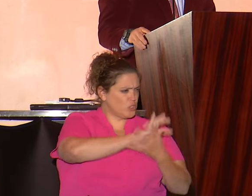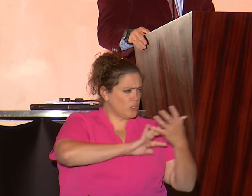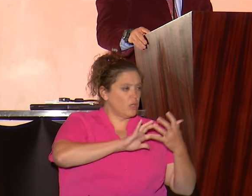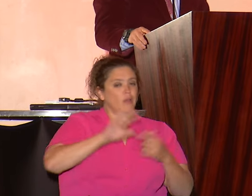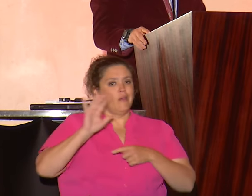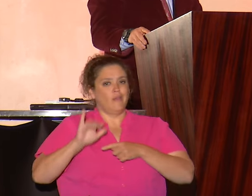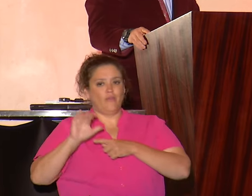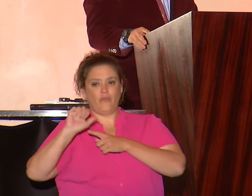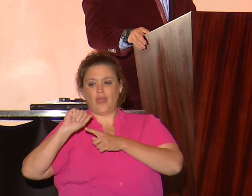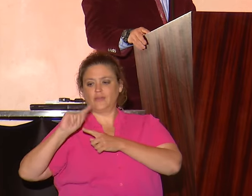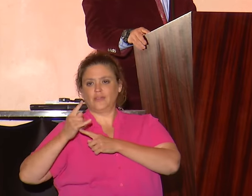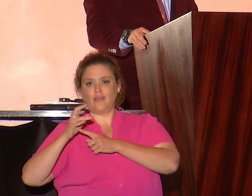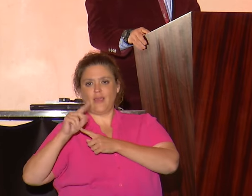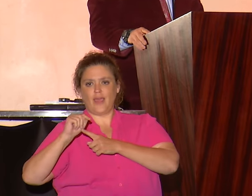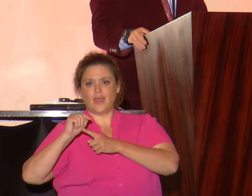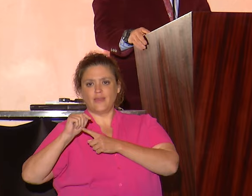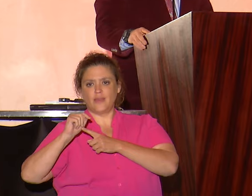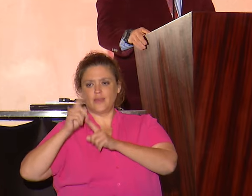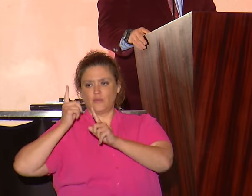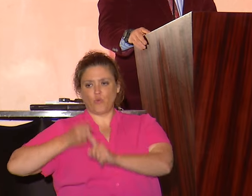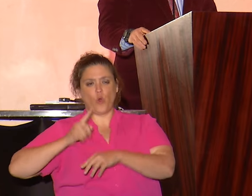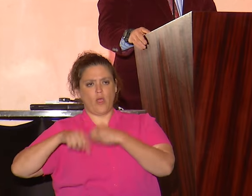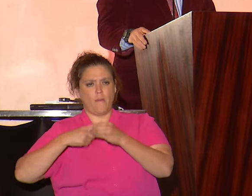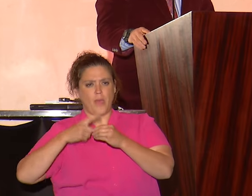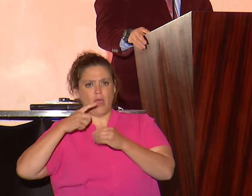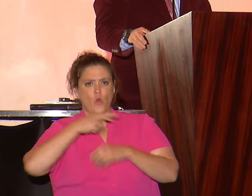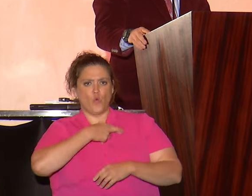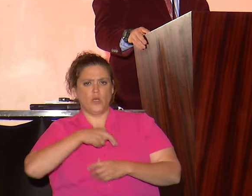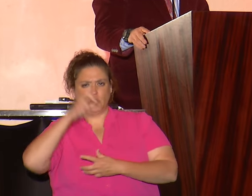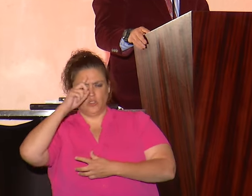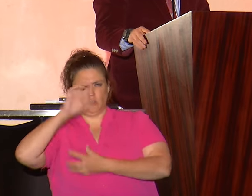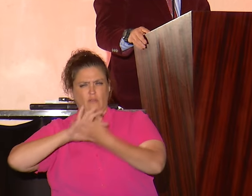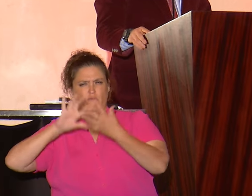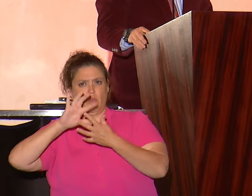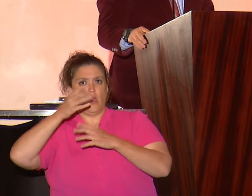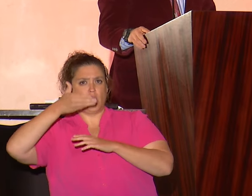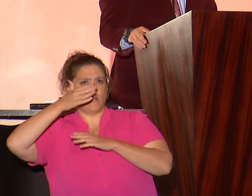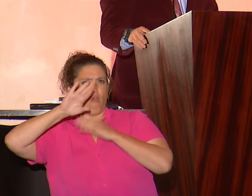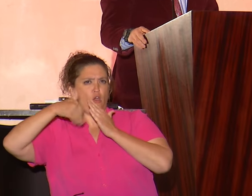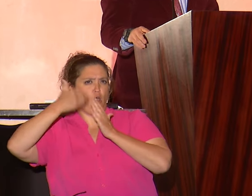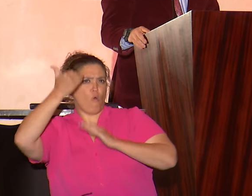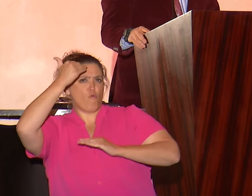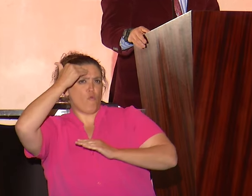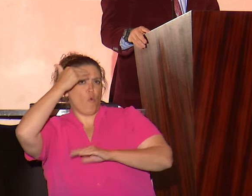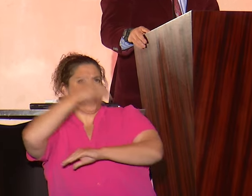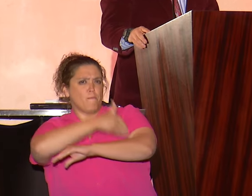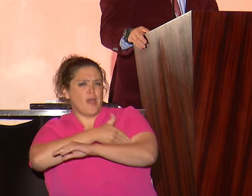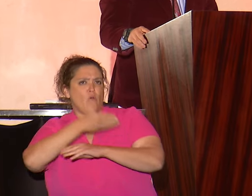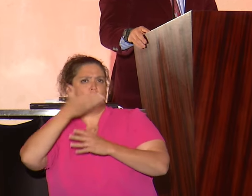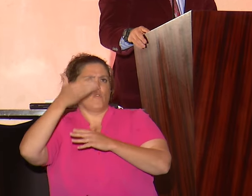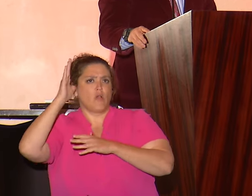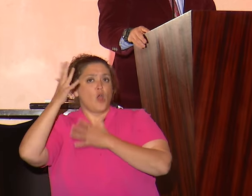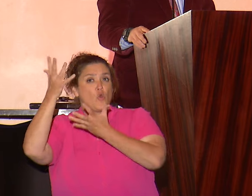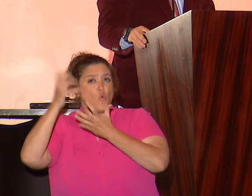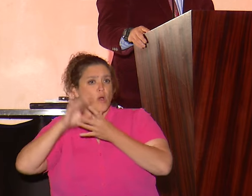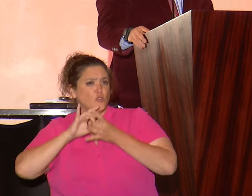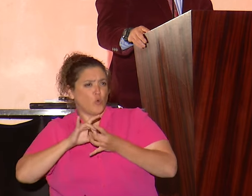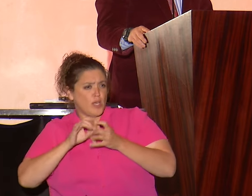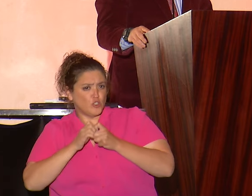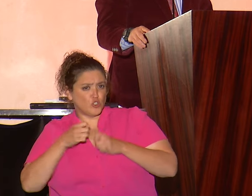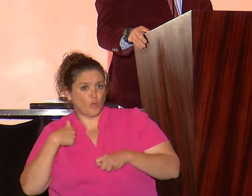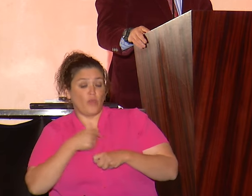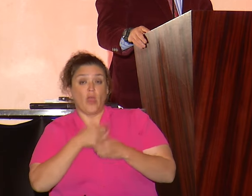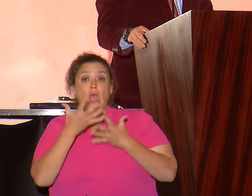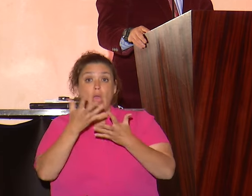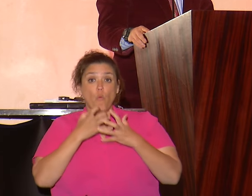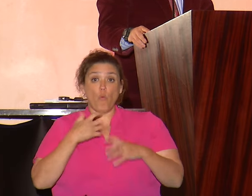religious confusion, that an all-knowing, all-powerful, all-good God who wants relationship with us and wants